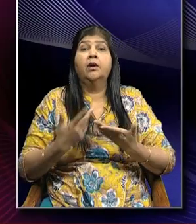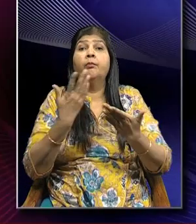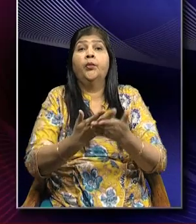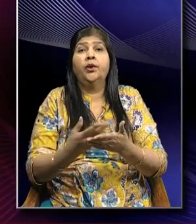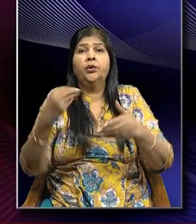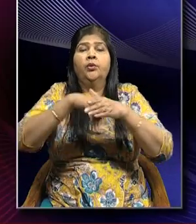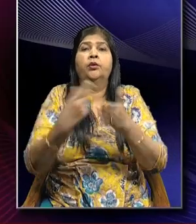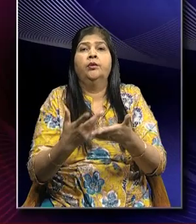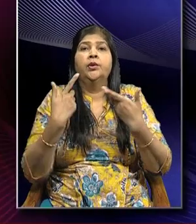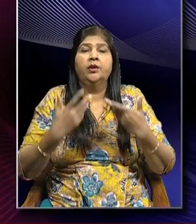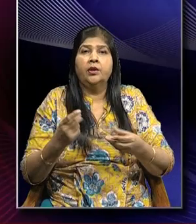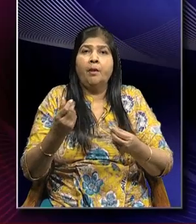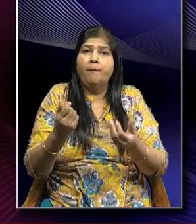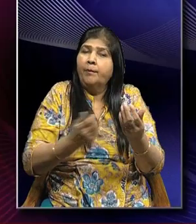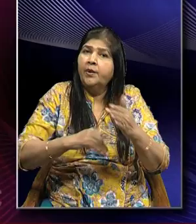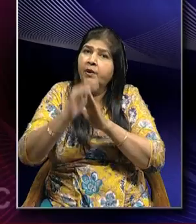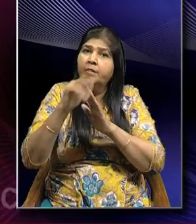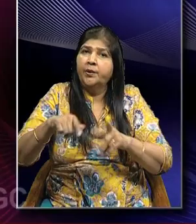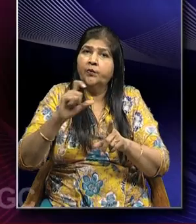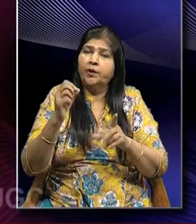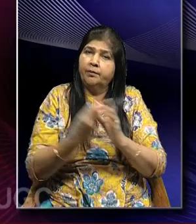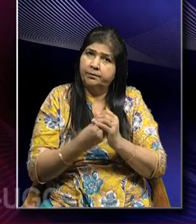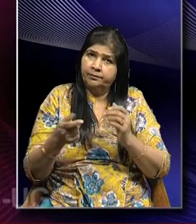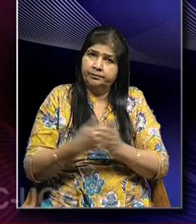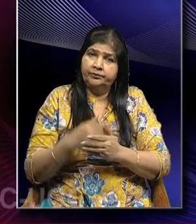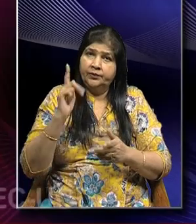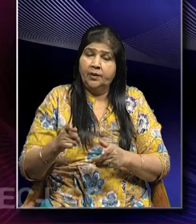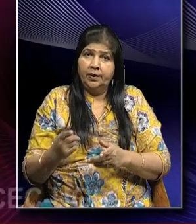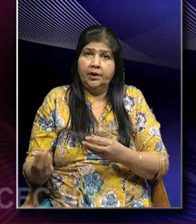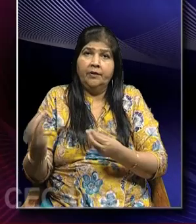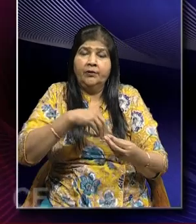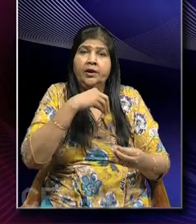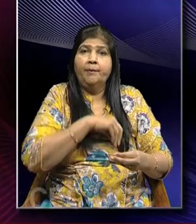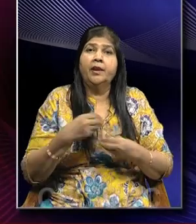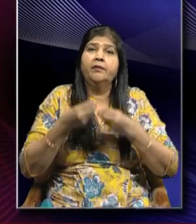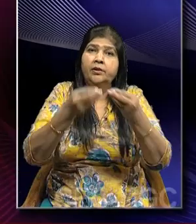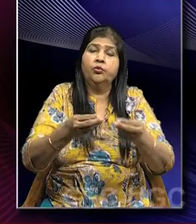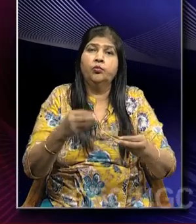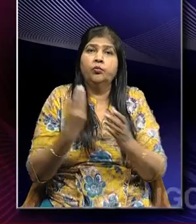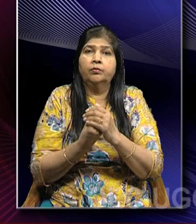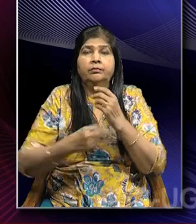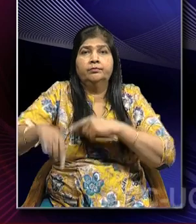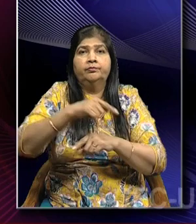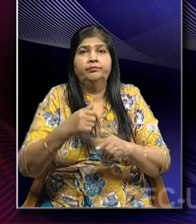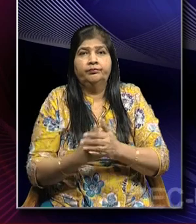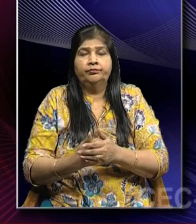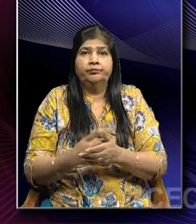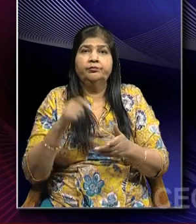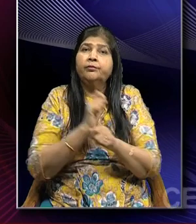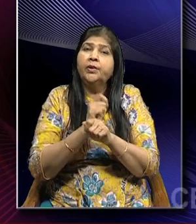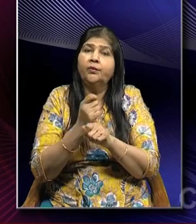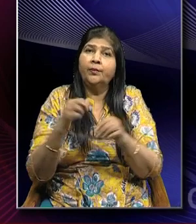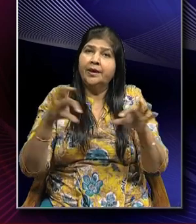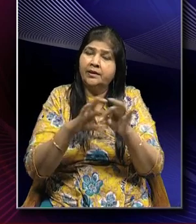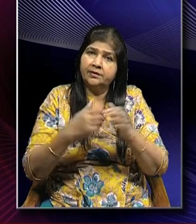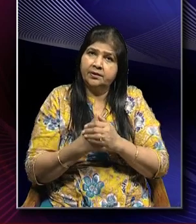not contributing to the development of the company? They would definitely provide meaningful results. There would be a meaningful